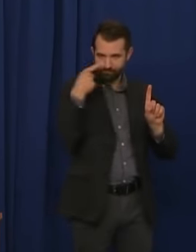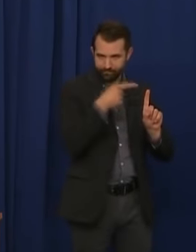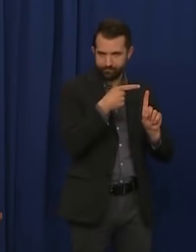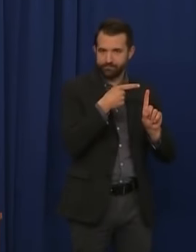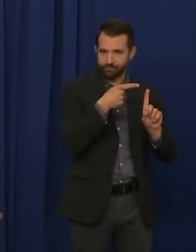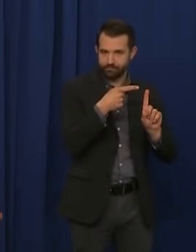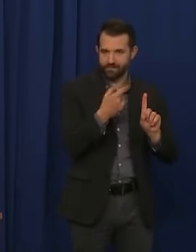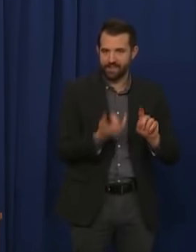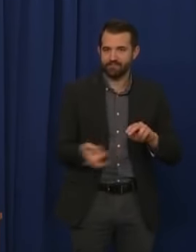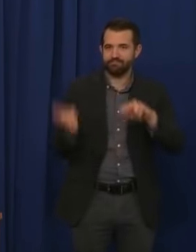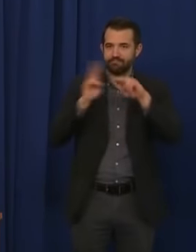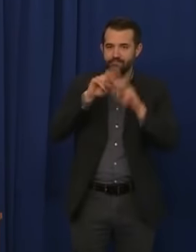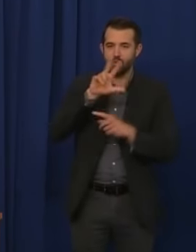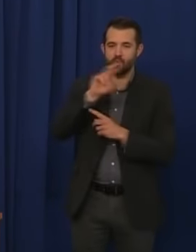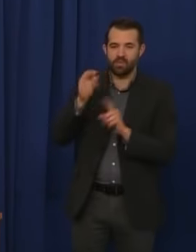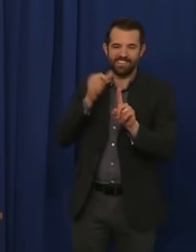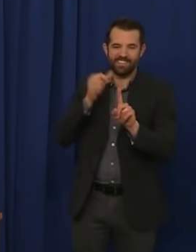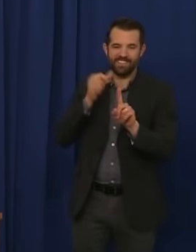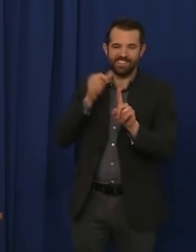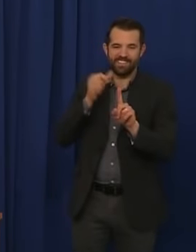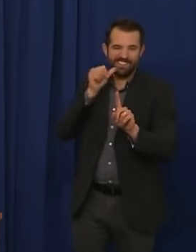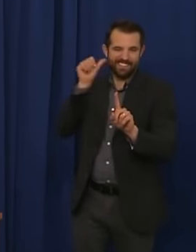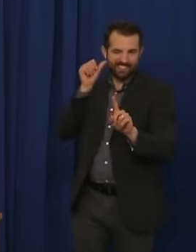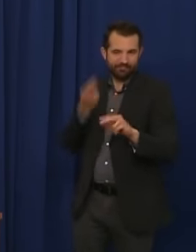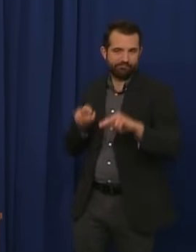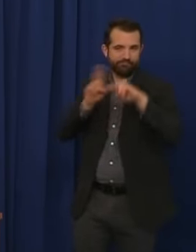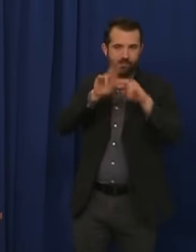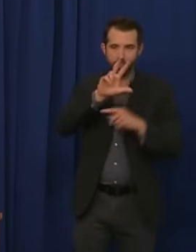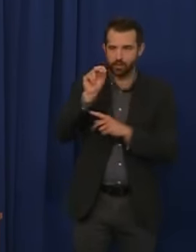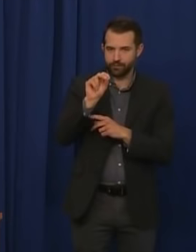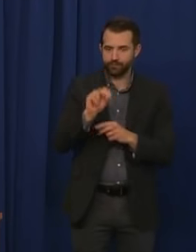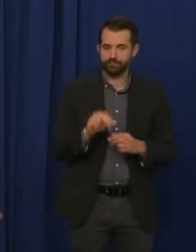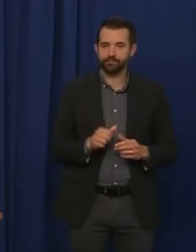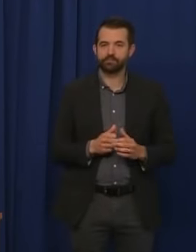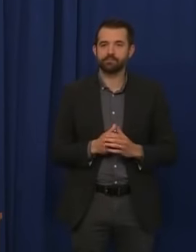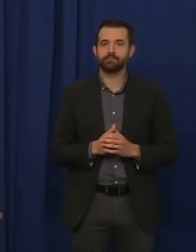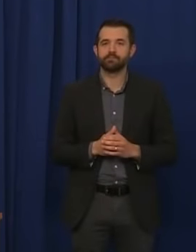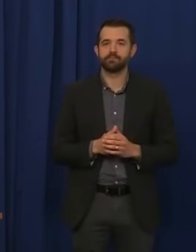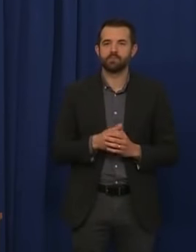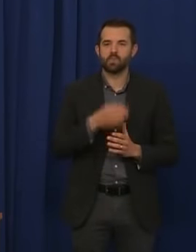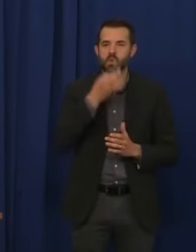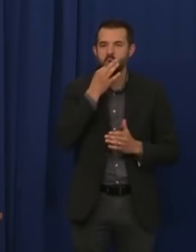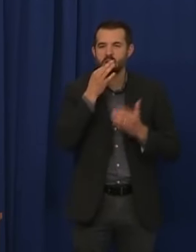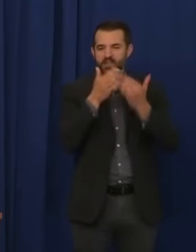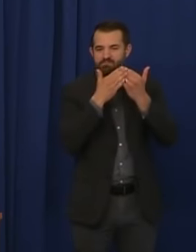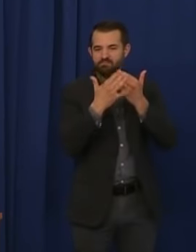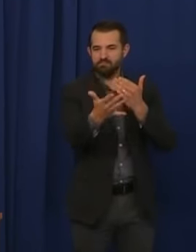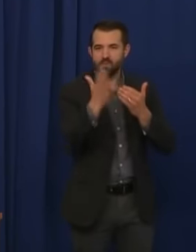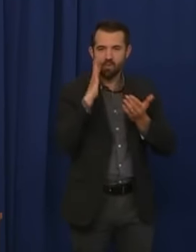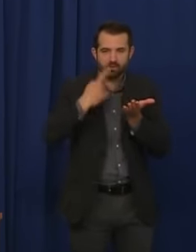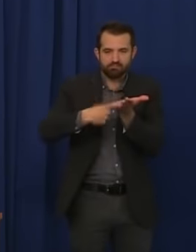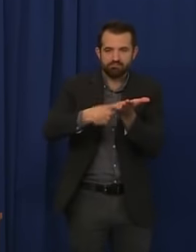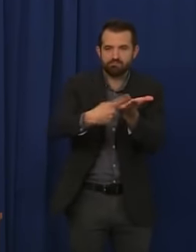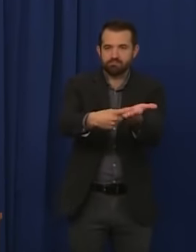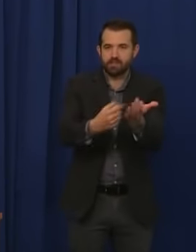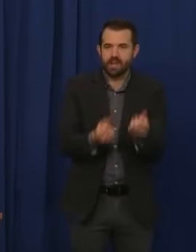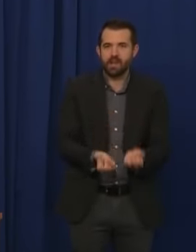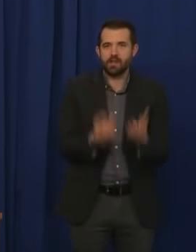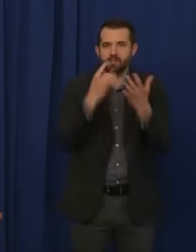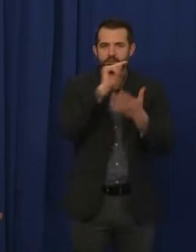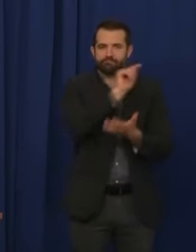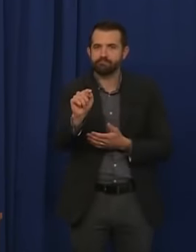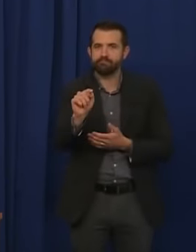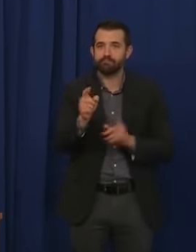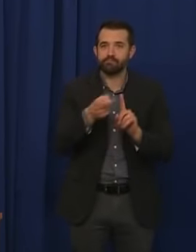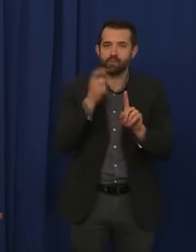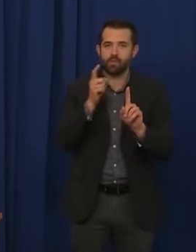30 cases since yesterday. As we'll talk about in a moment, many of these cases are associated with outbreaks at